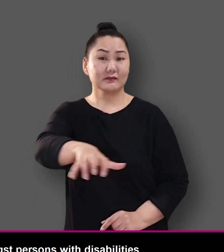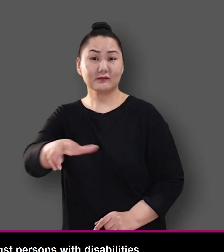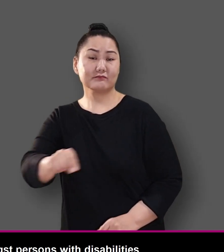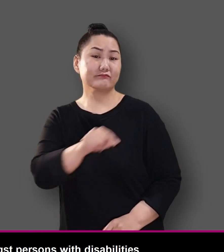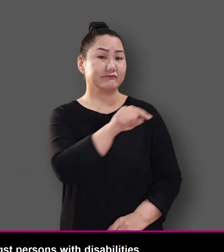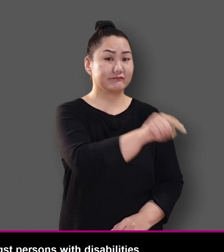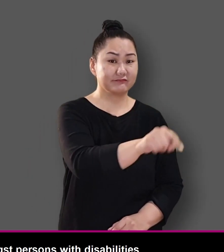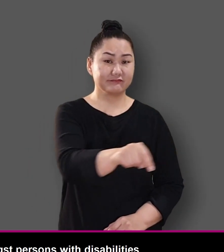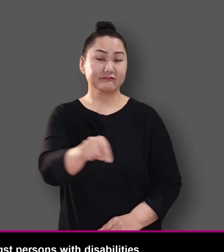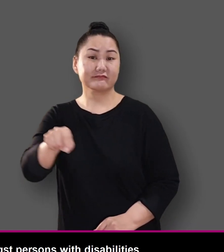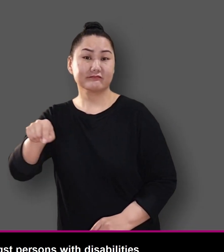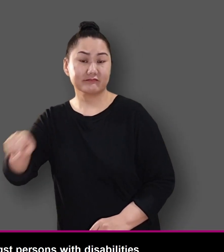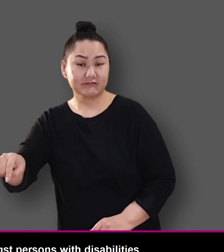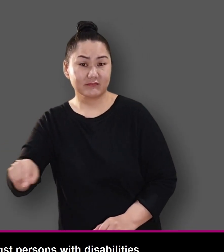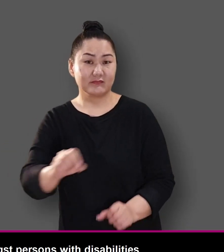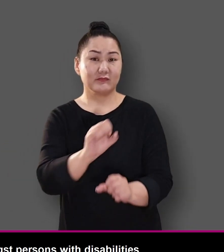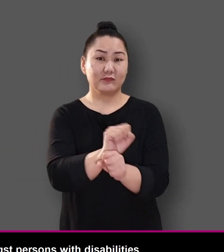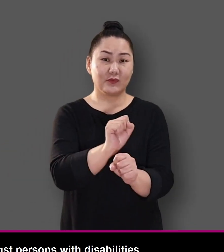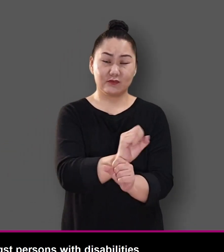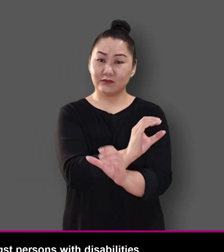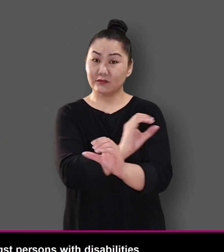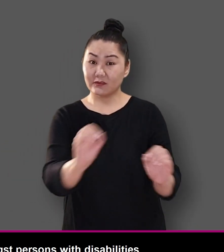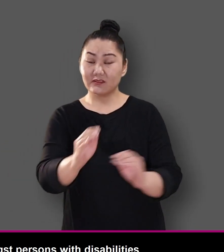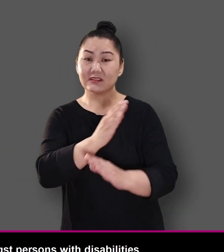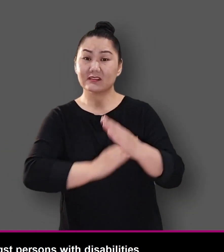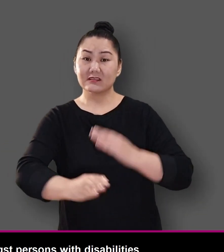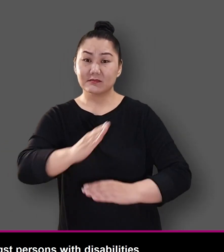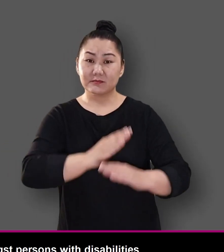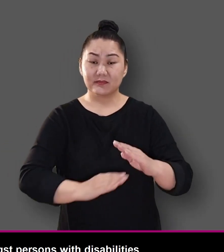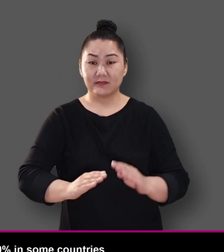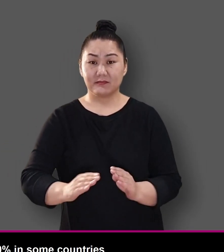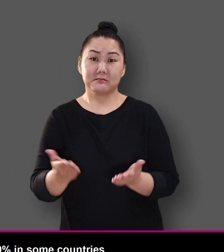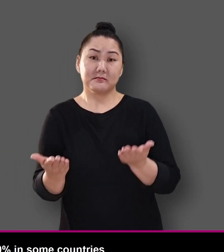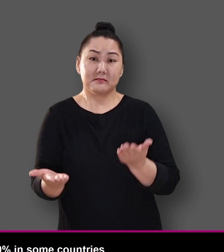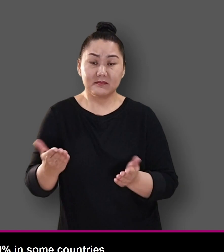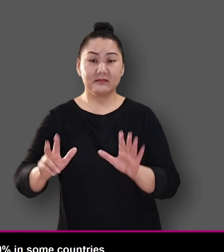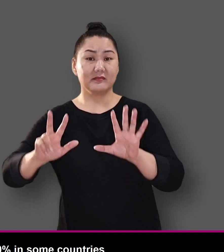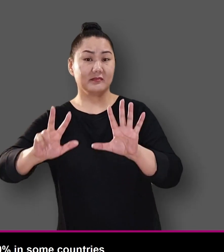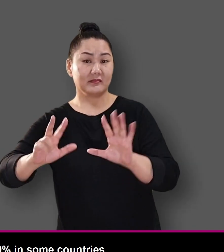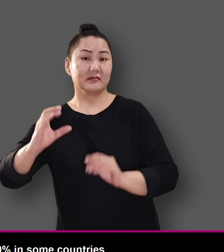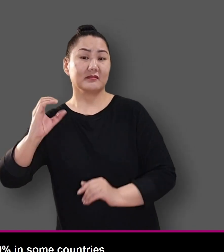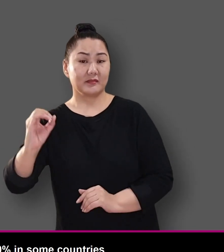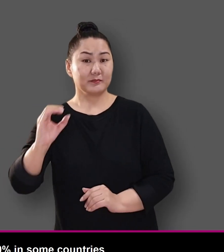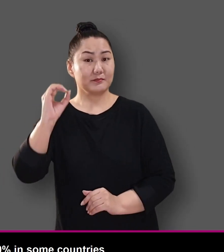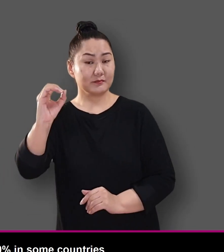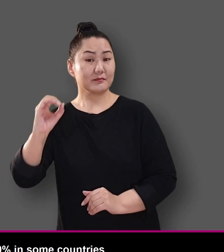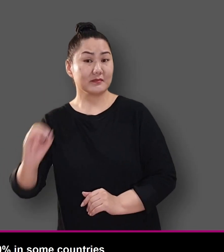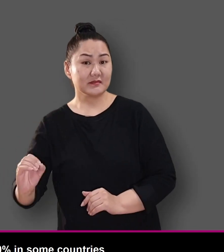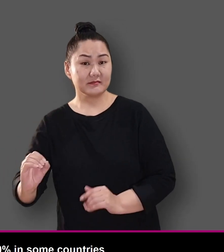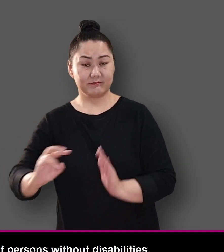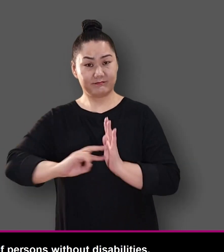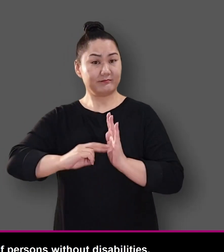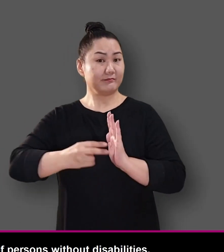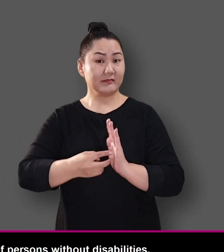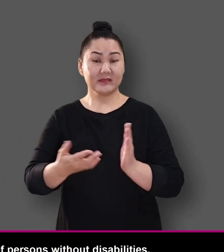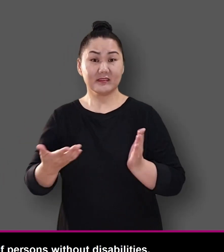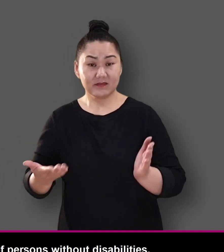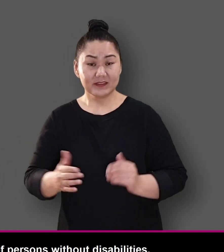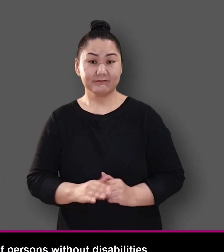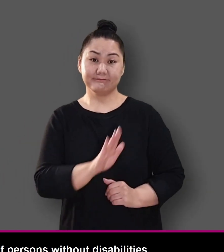Unemployment amongst persons with disabilities is as high as 80% in some countries, and can be half